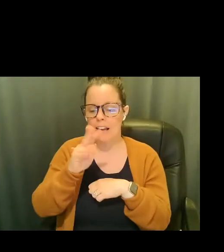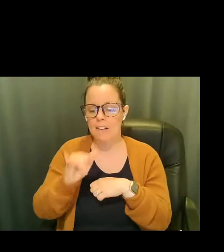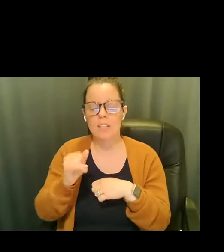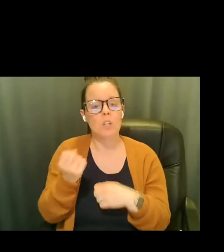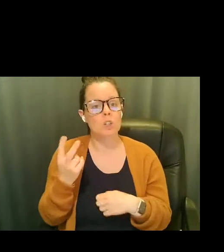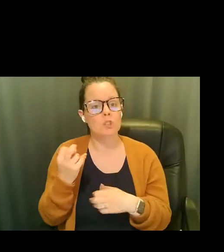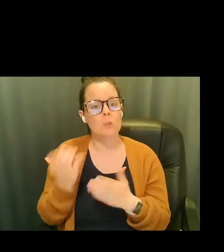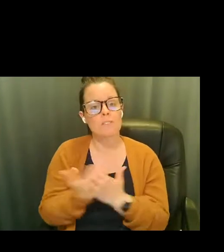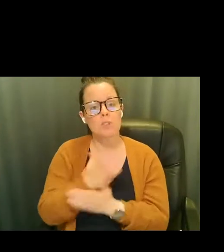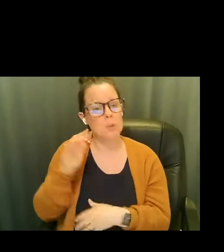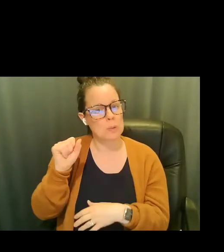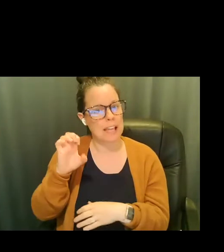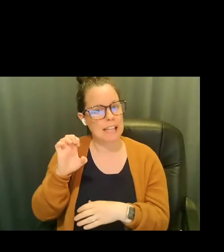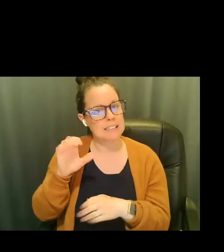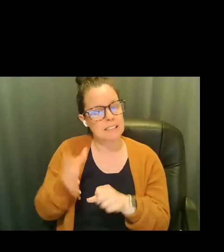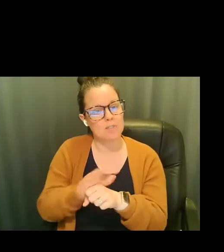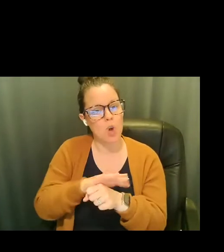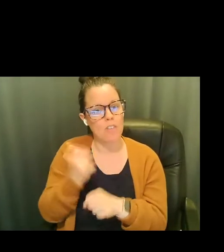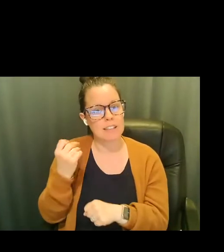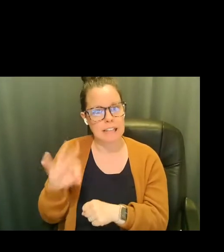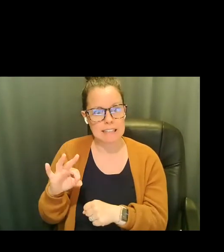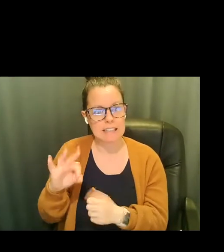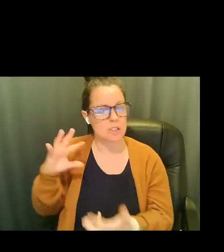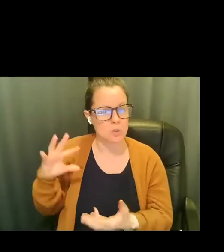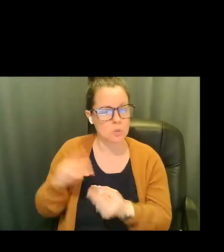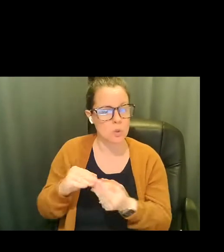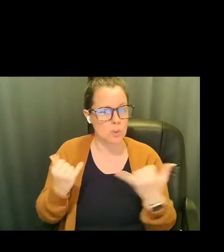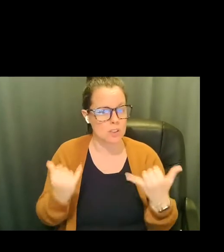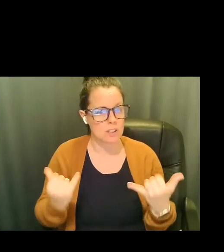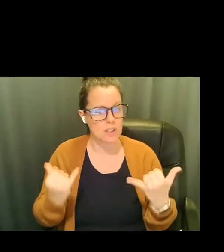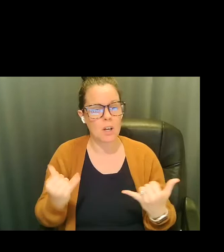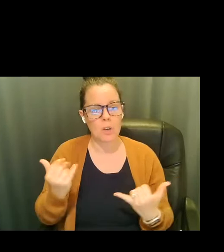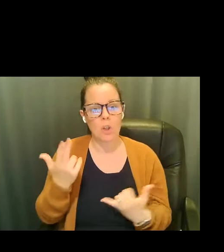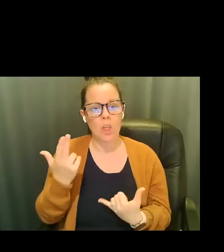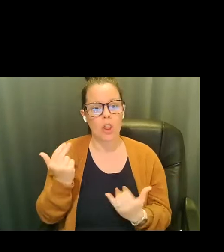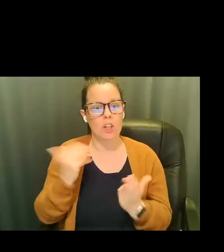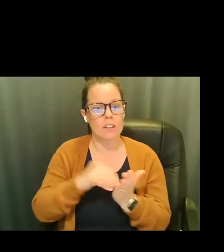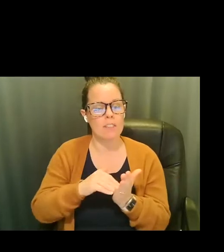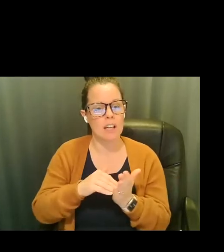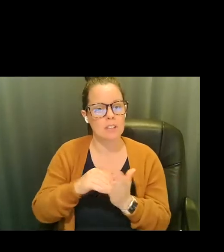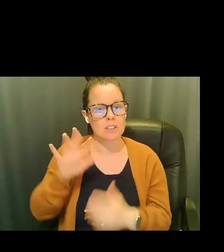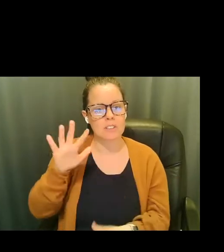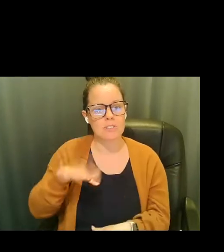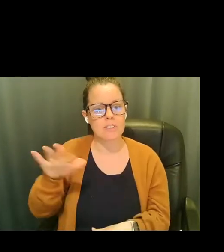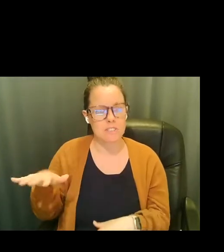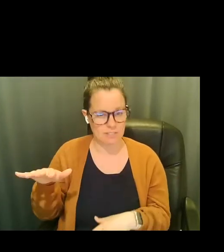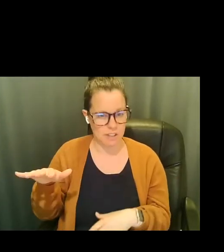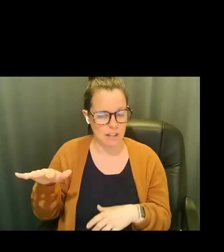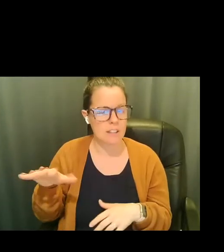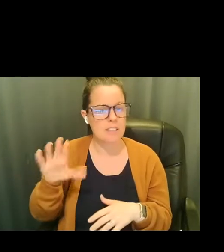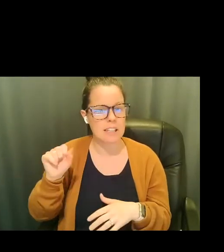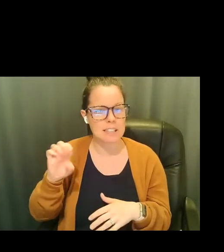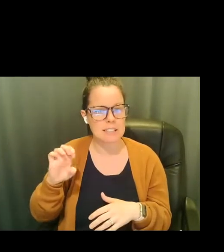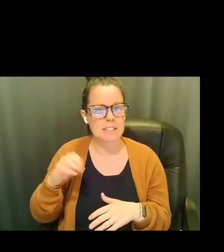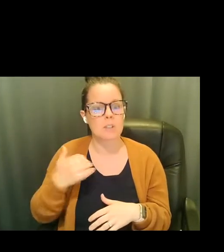of COVID-19, and that brings our total now to 13,055 cases. We do